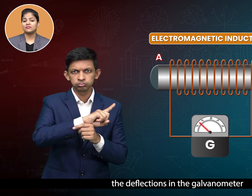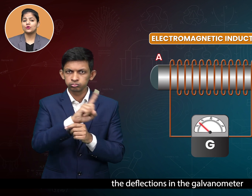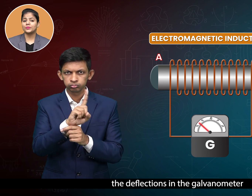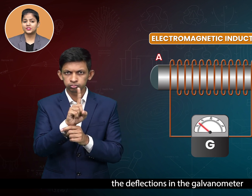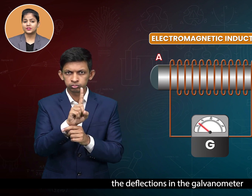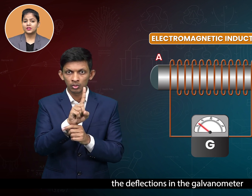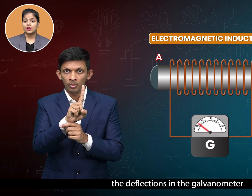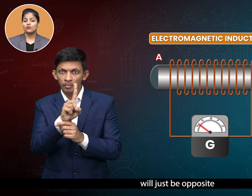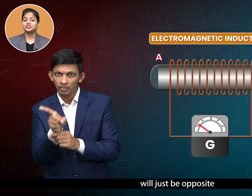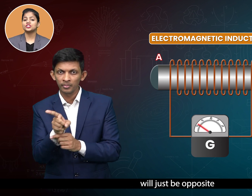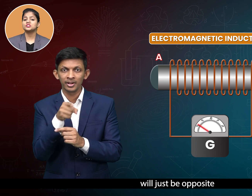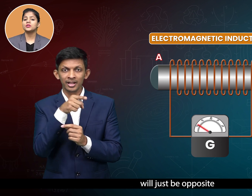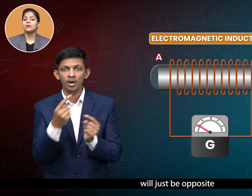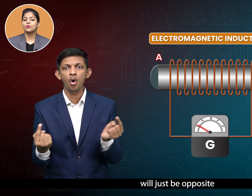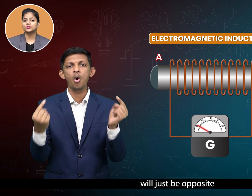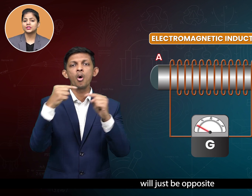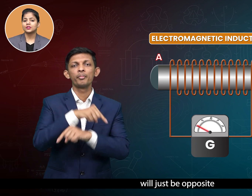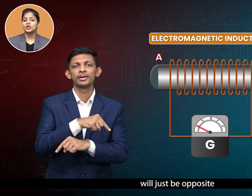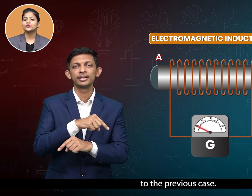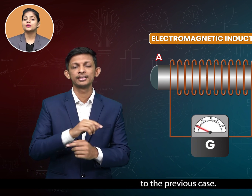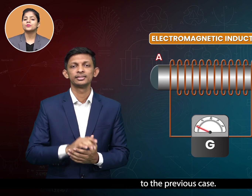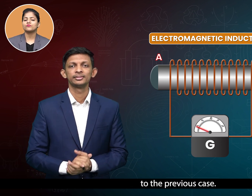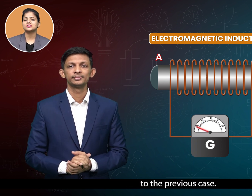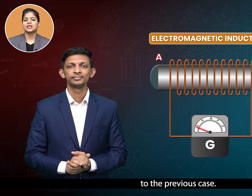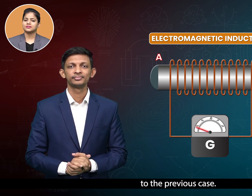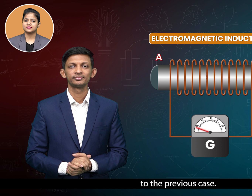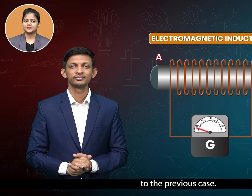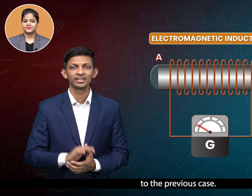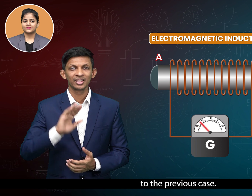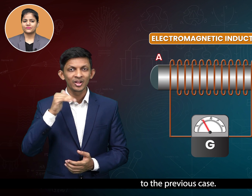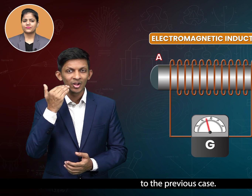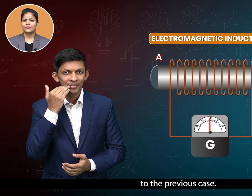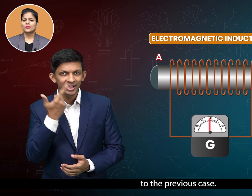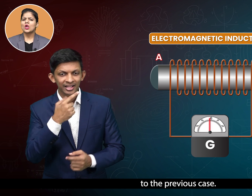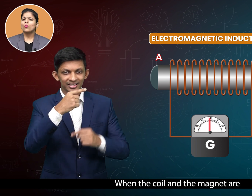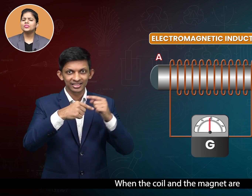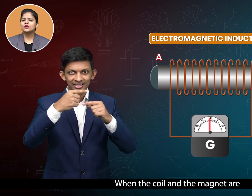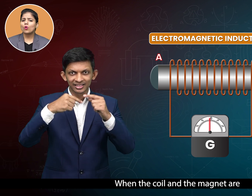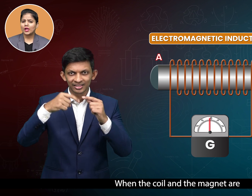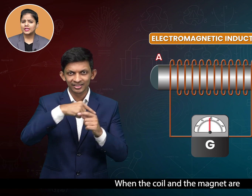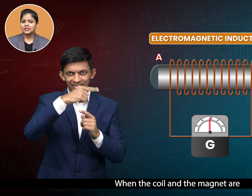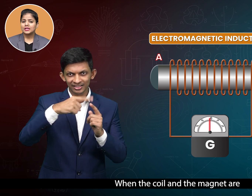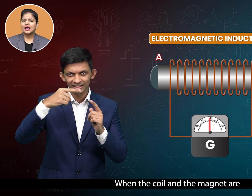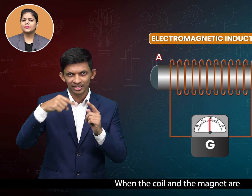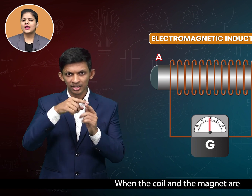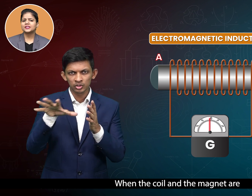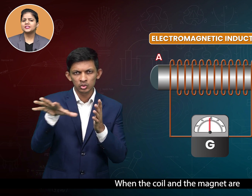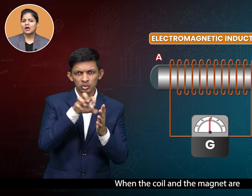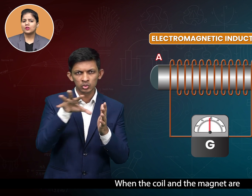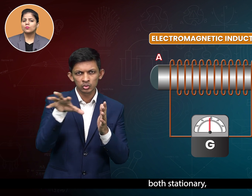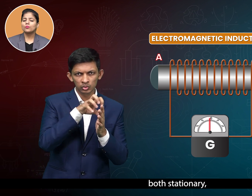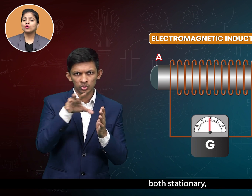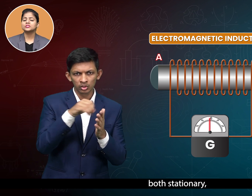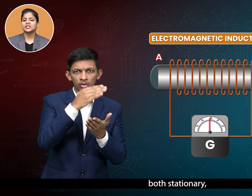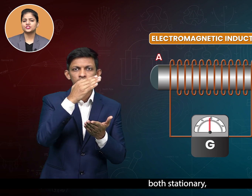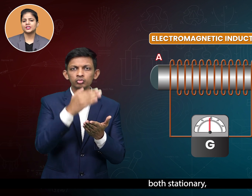the galvanometer will just be opposite to the previous case. When the coil and the magnet